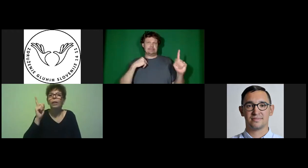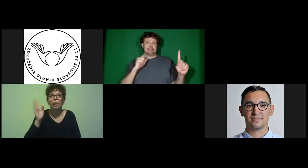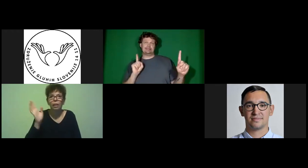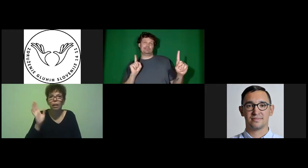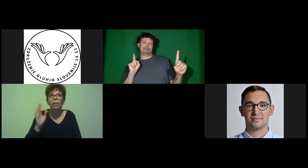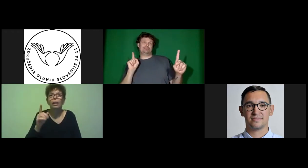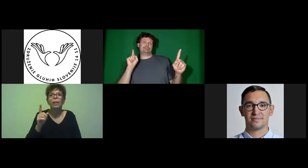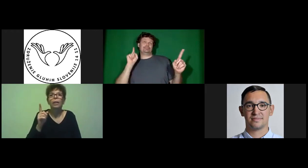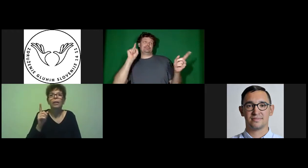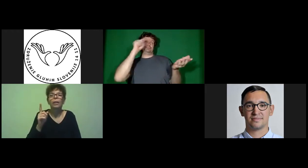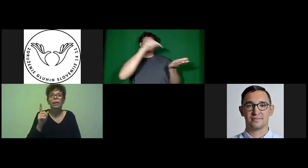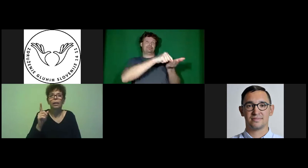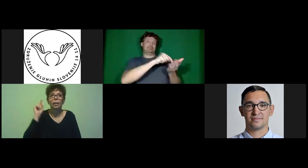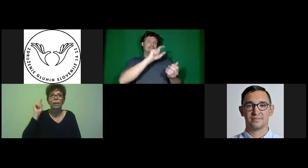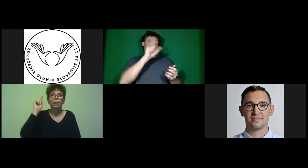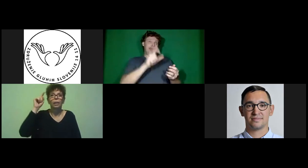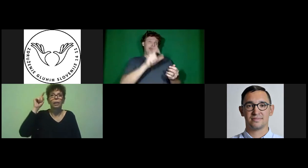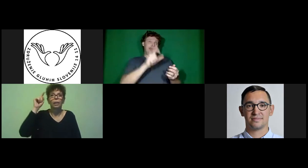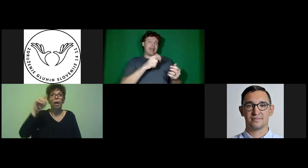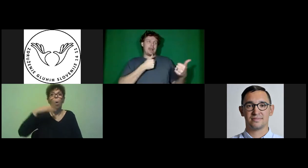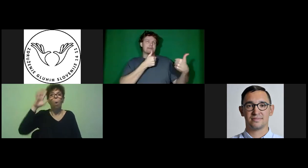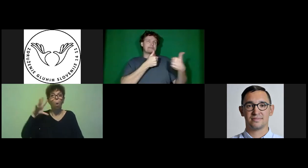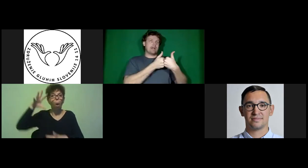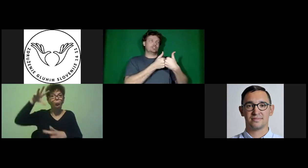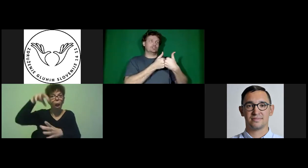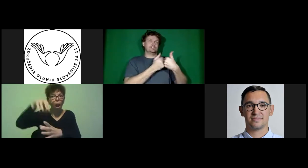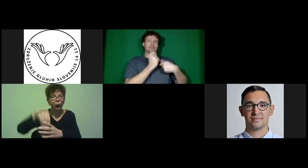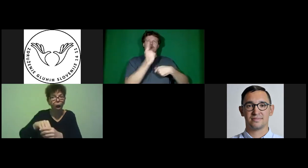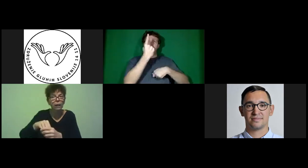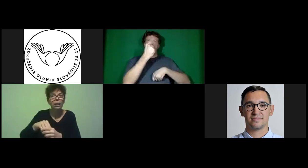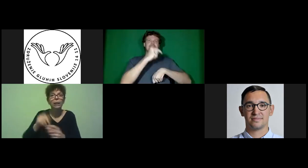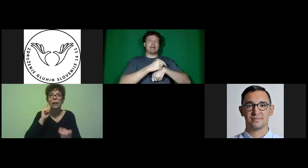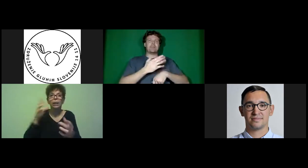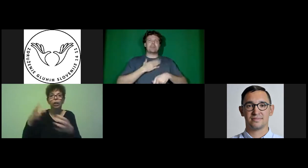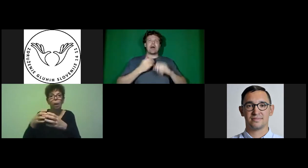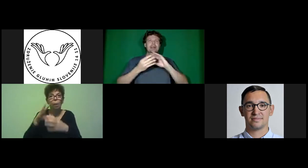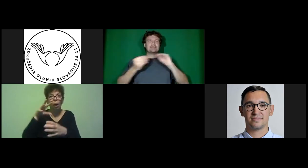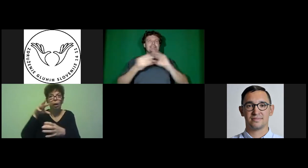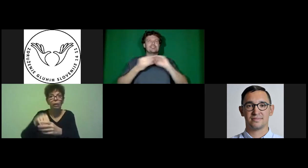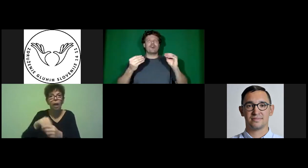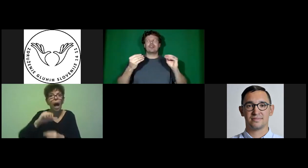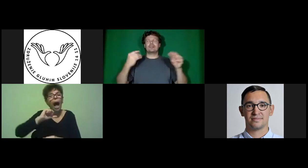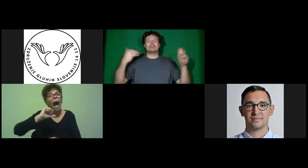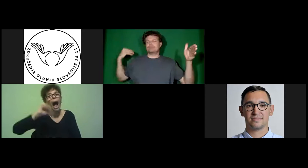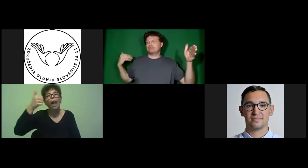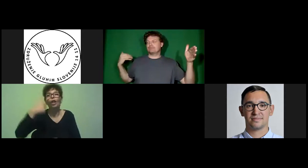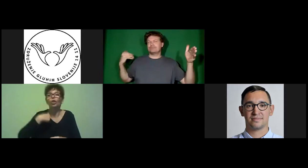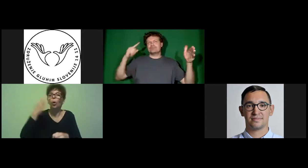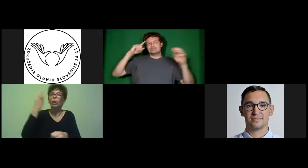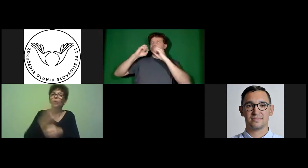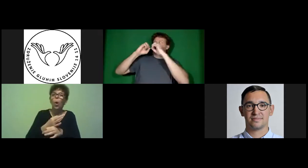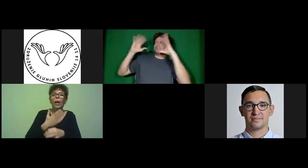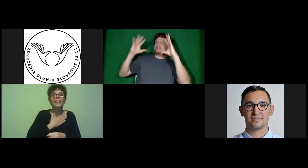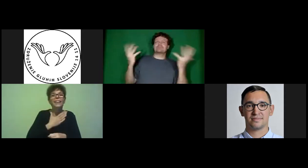At Siena, actually, I went to Siena in Italy, and I had a match versus